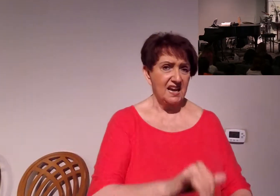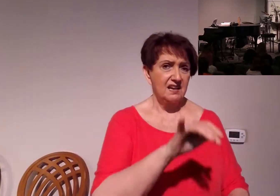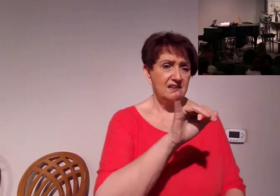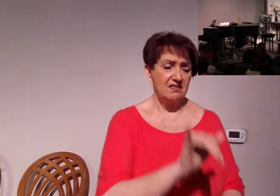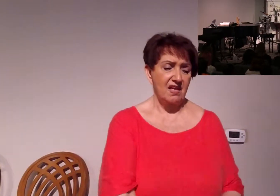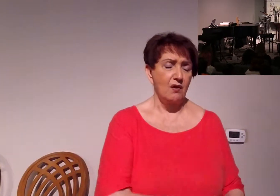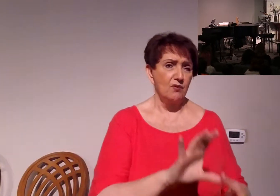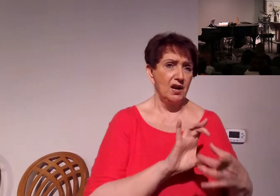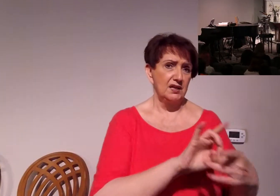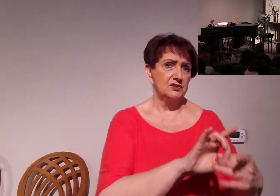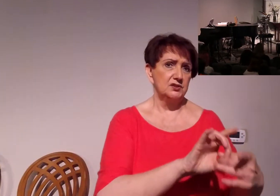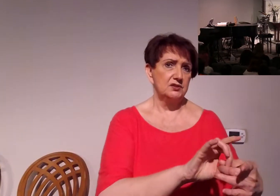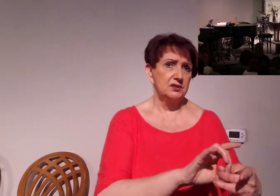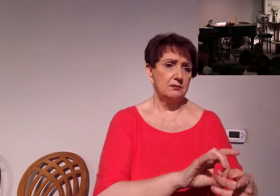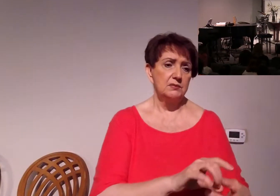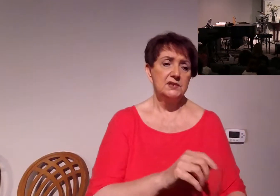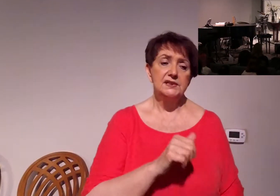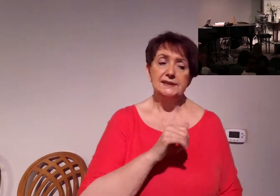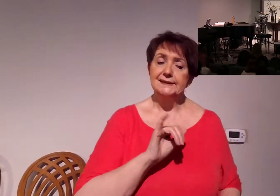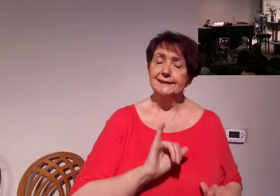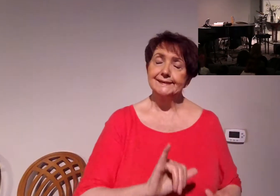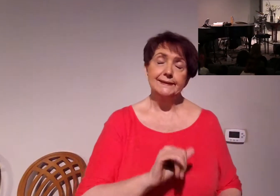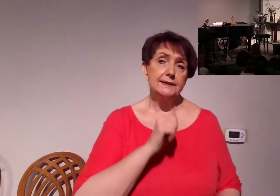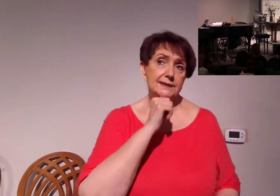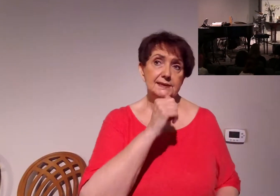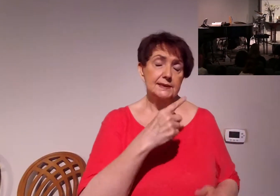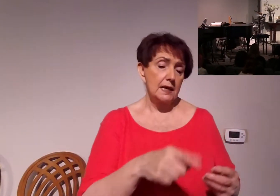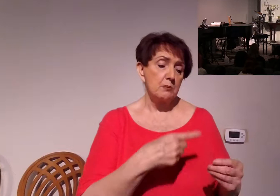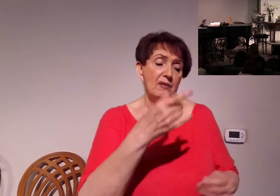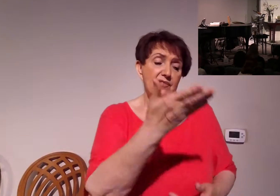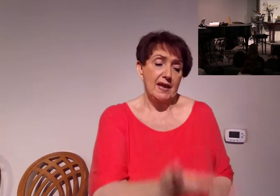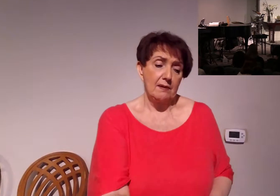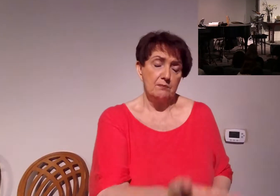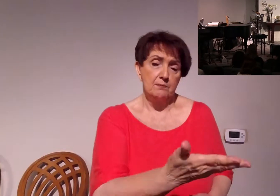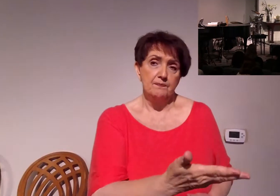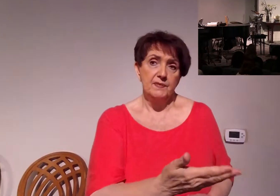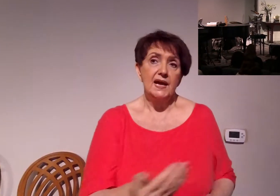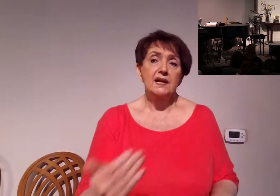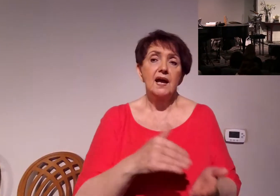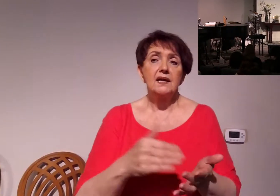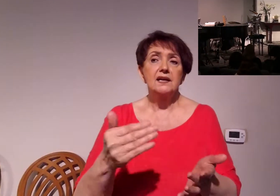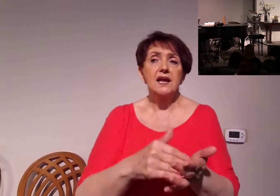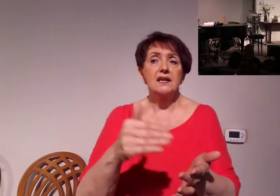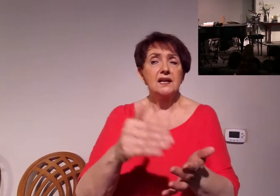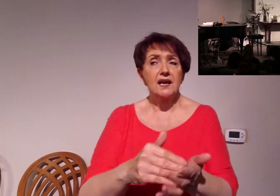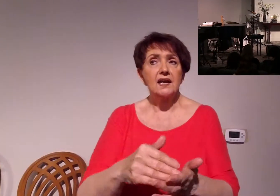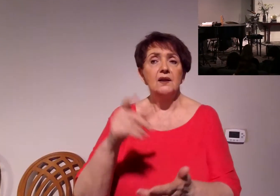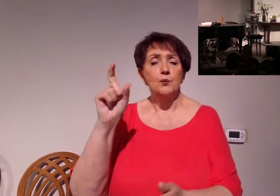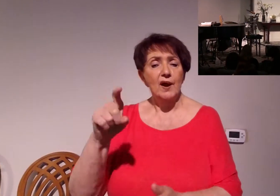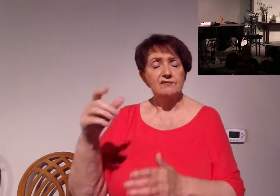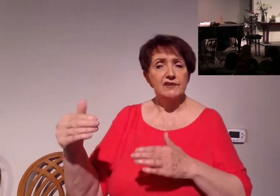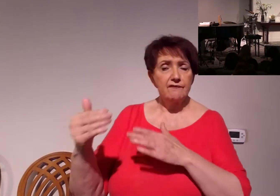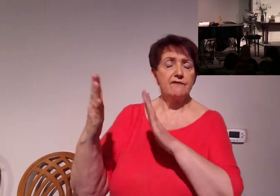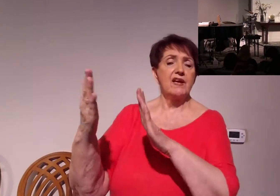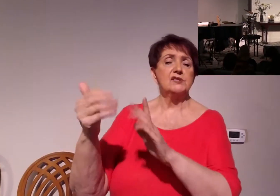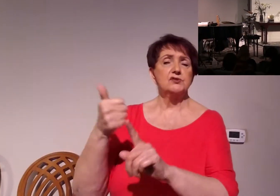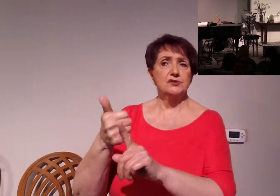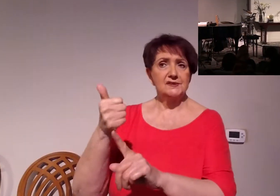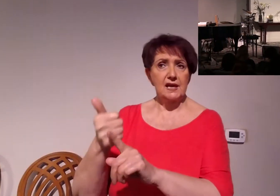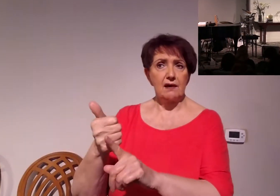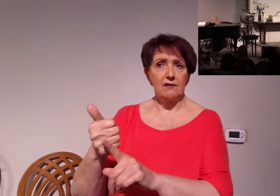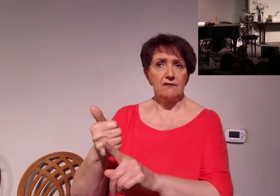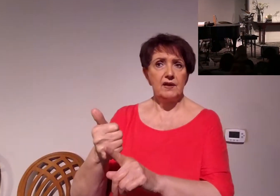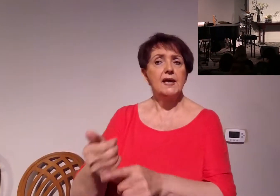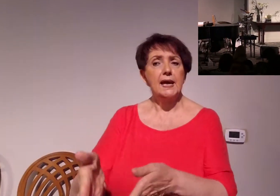Do you see, it's still not about them. It's always over and over again. We have to face ourselves and